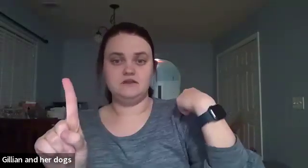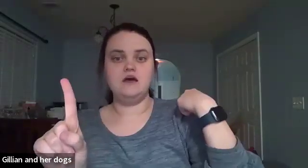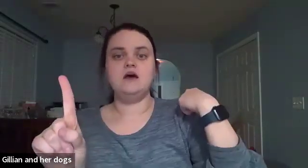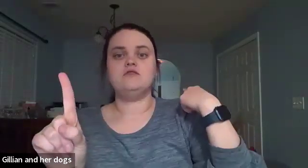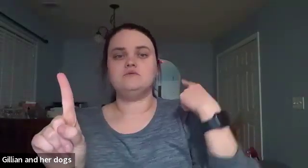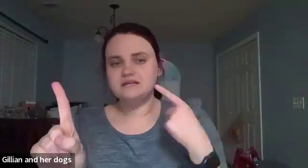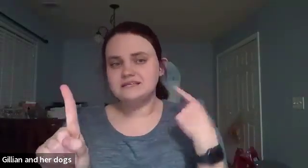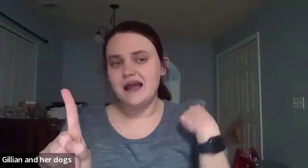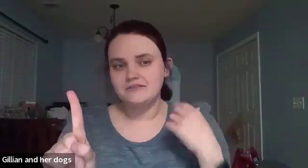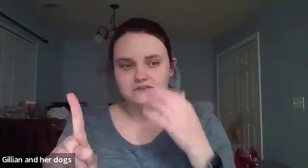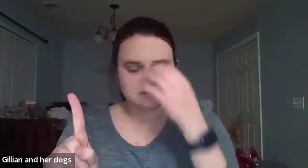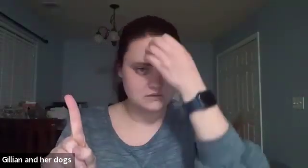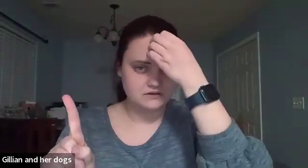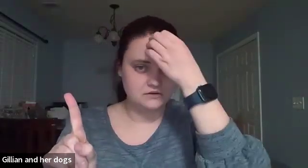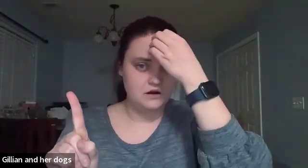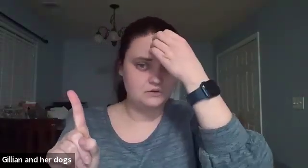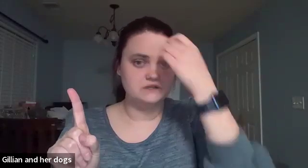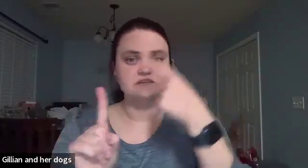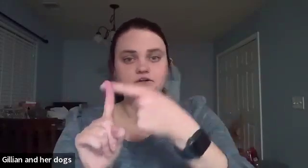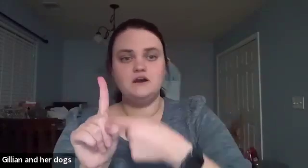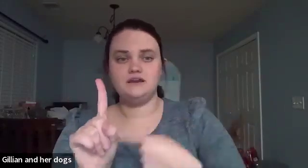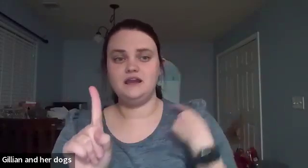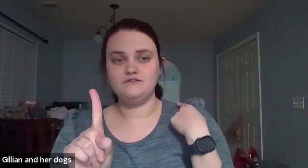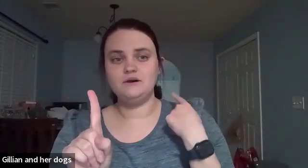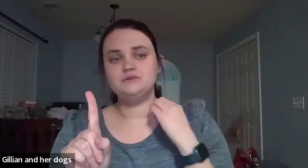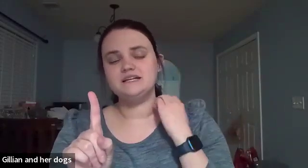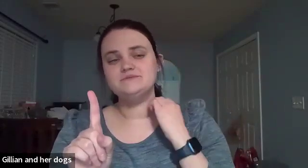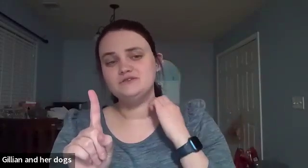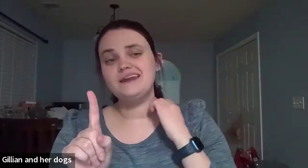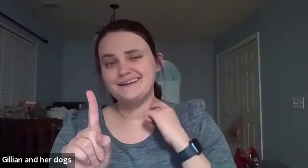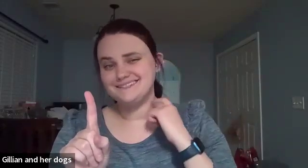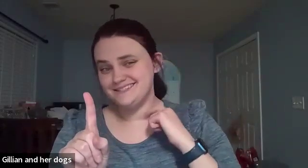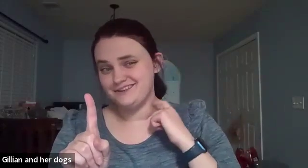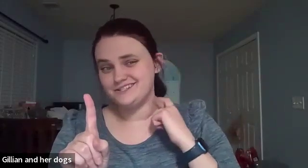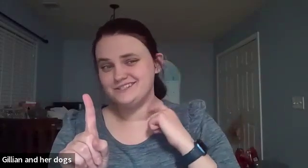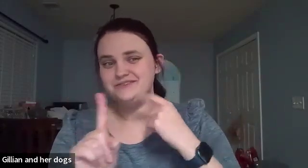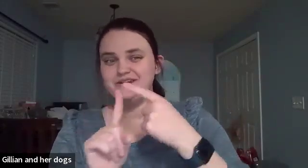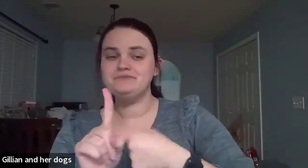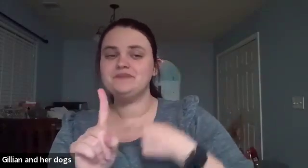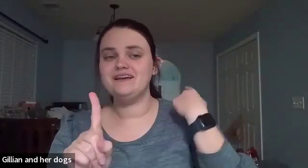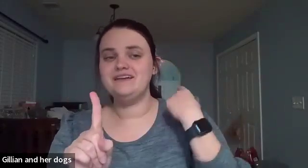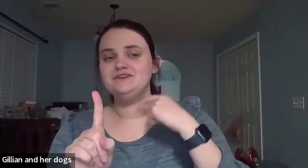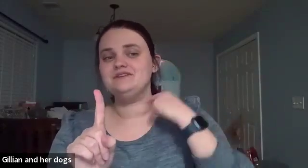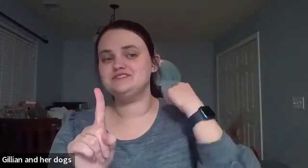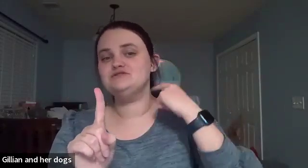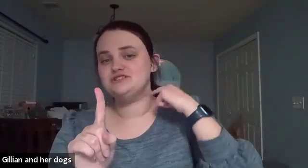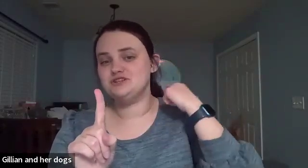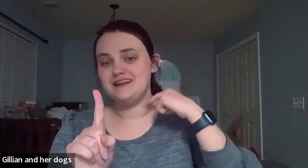month. The reason I think this one can be a little awkward is if you're not careful about your placement, you can accidentally scratch yourself here if you get too close to your